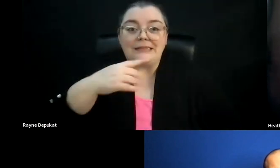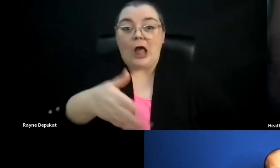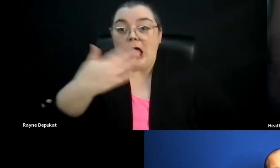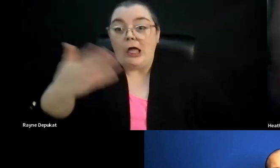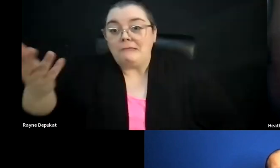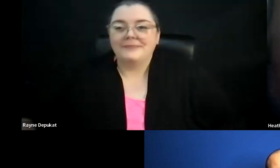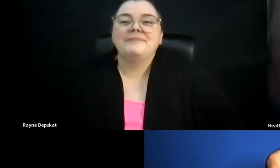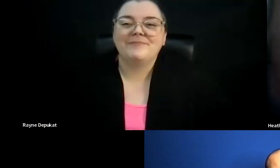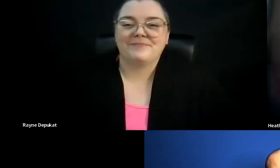what?